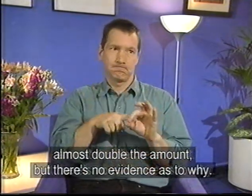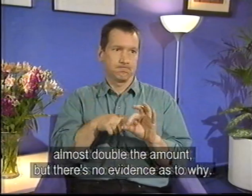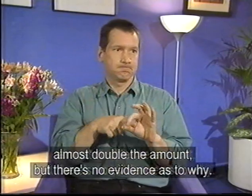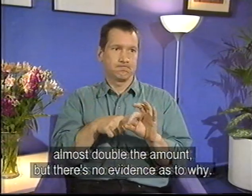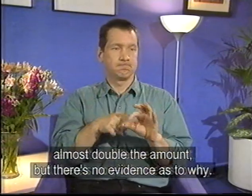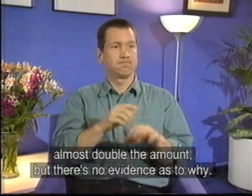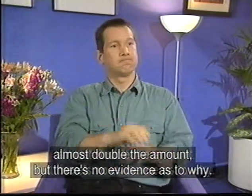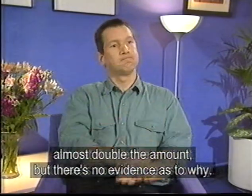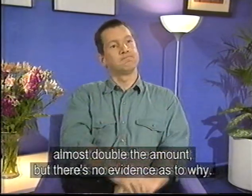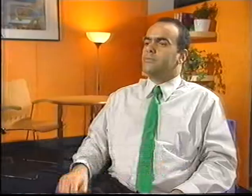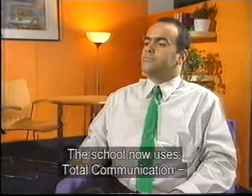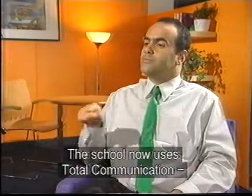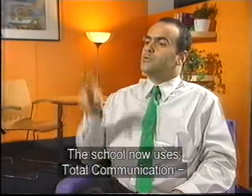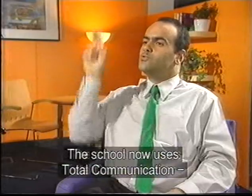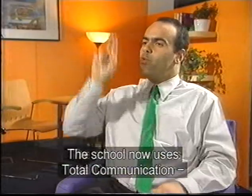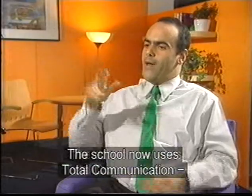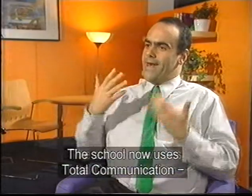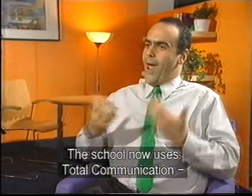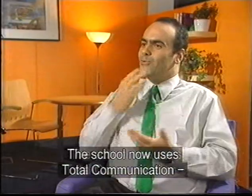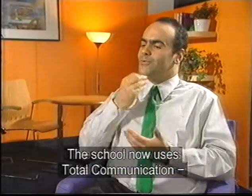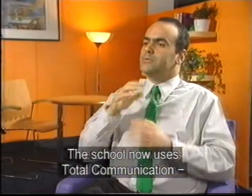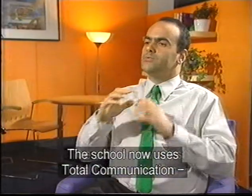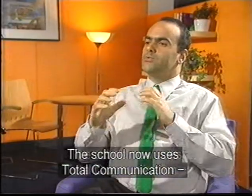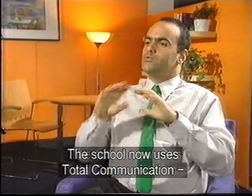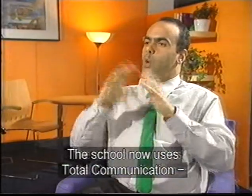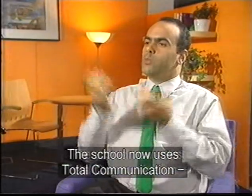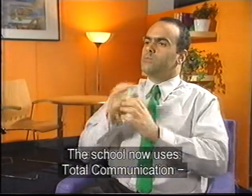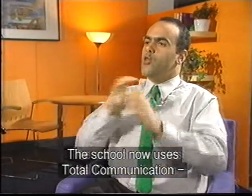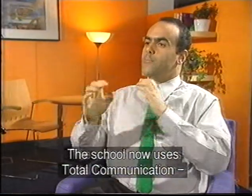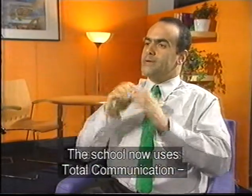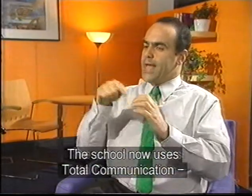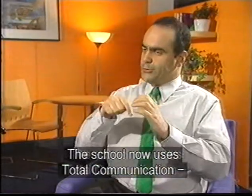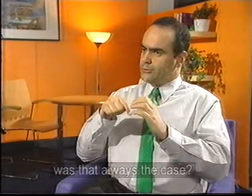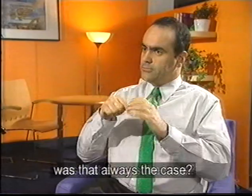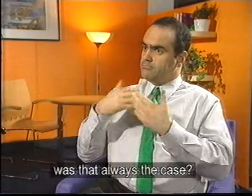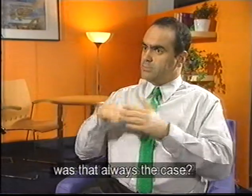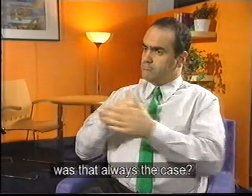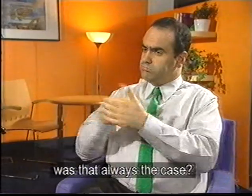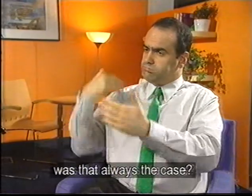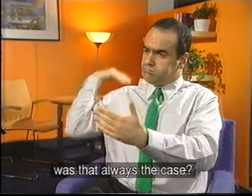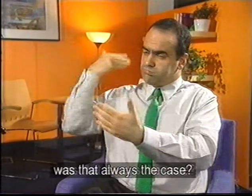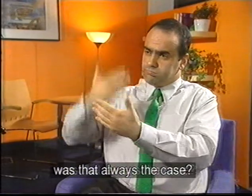why. The school now uses total communication, but was that always the